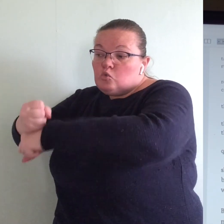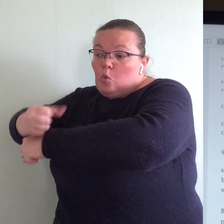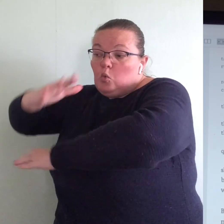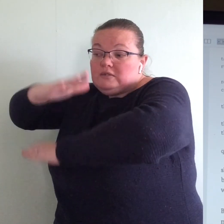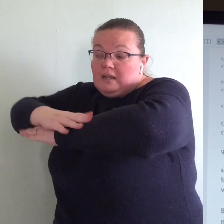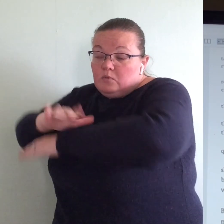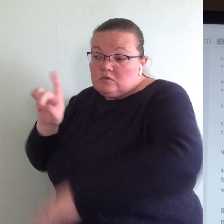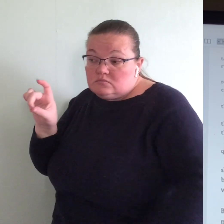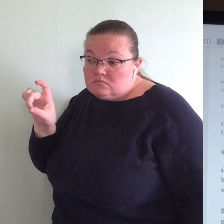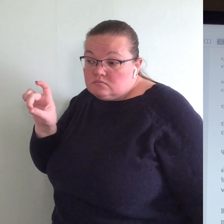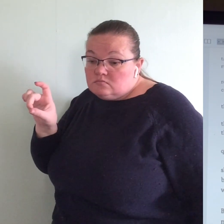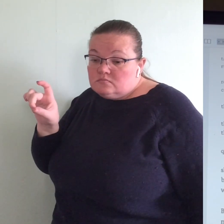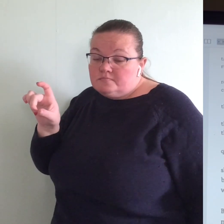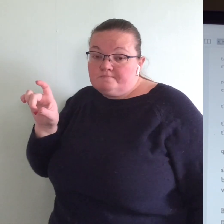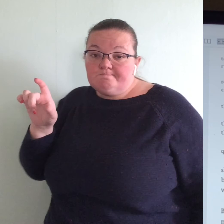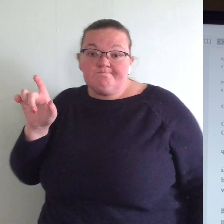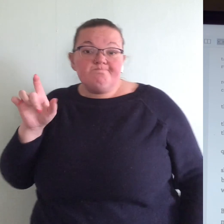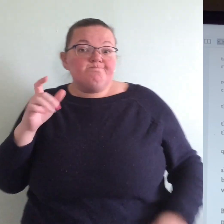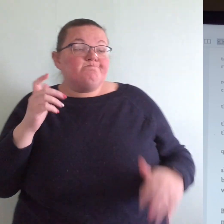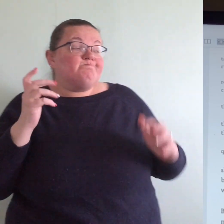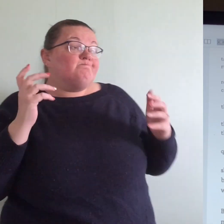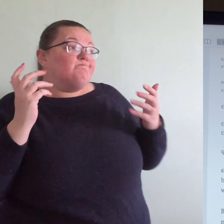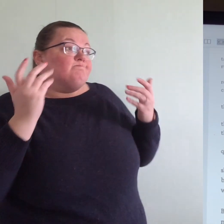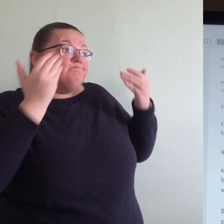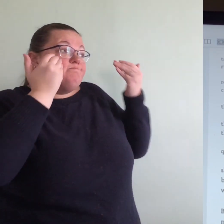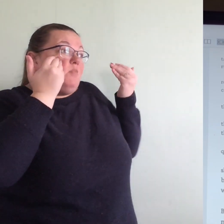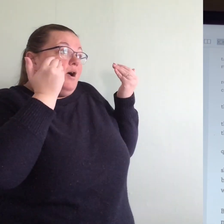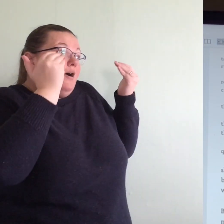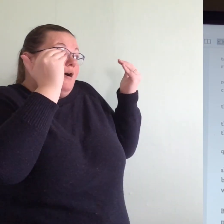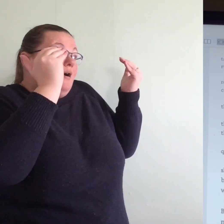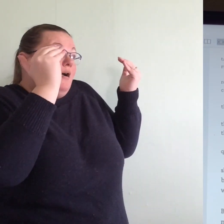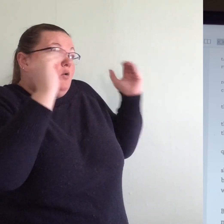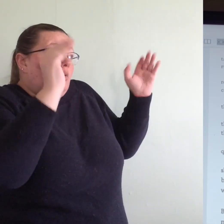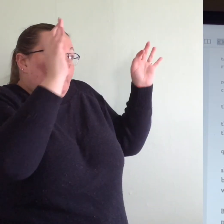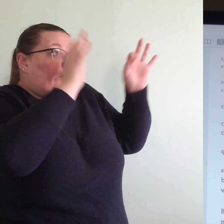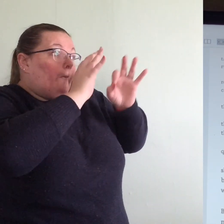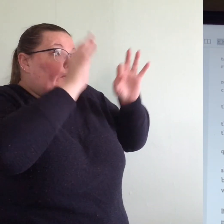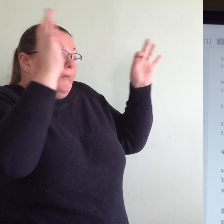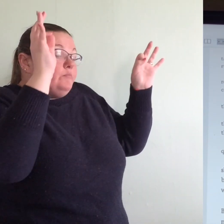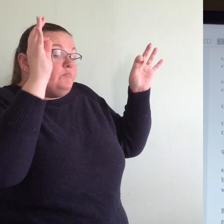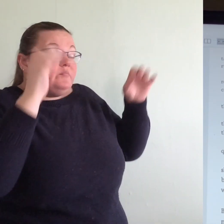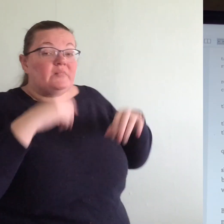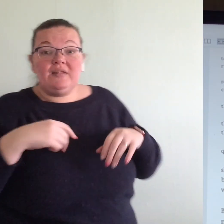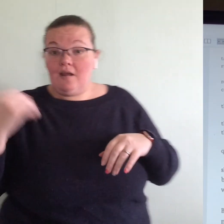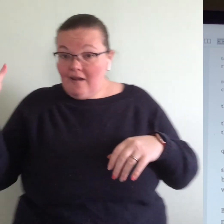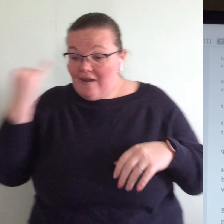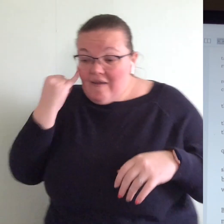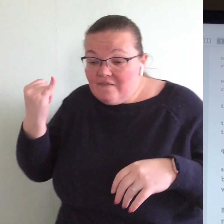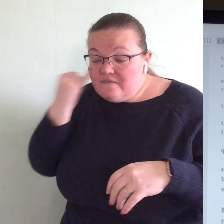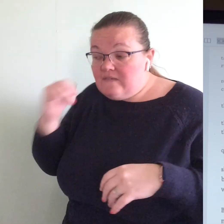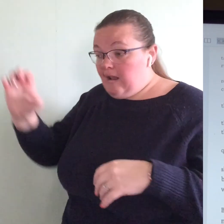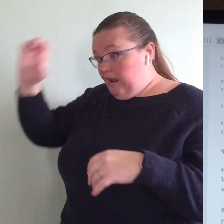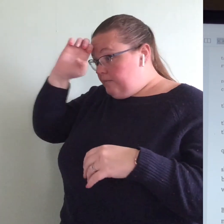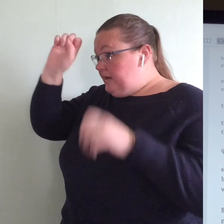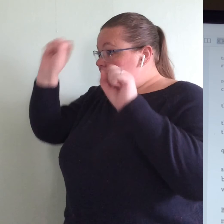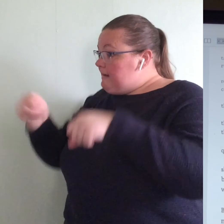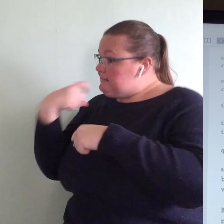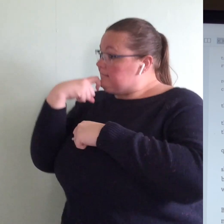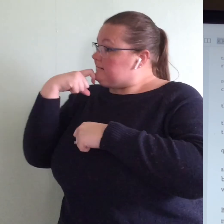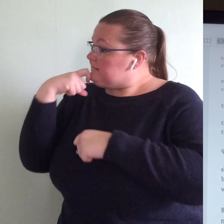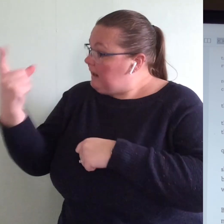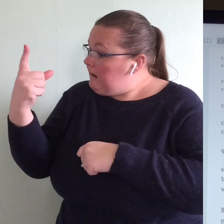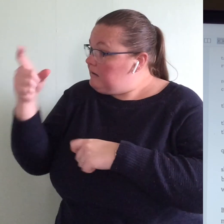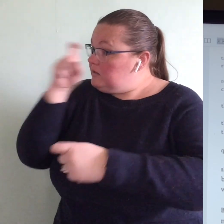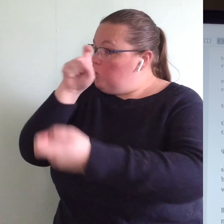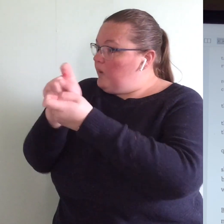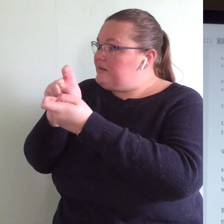table? And of course no one knew the answer to this question. Because if he was, continued Mr. Beaver, then she'll